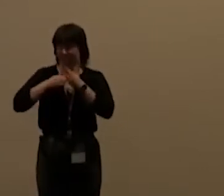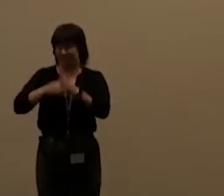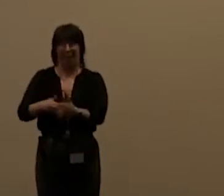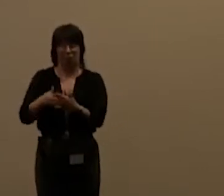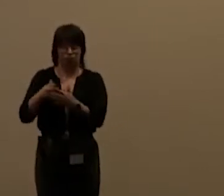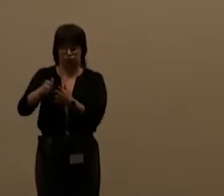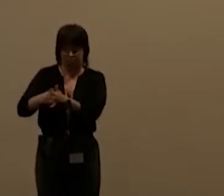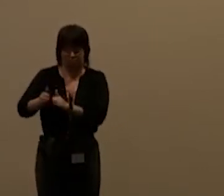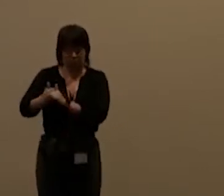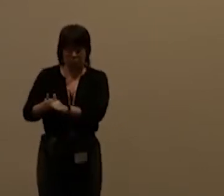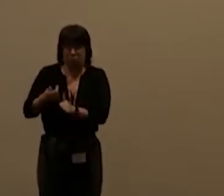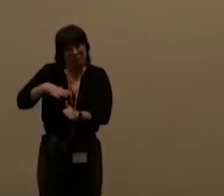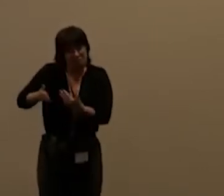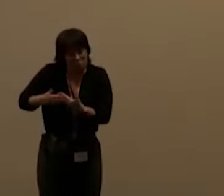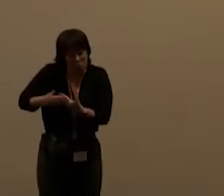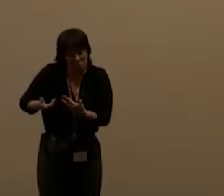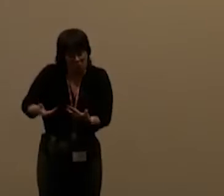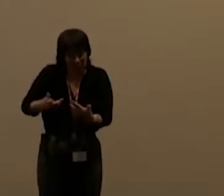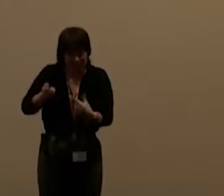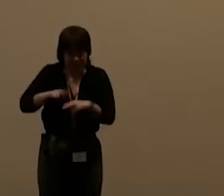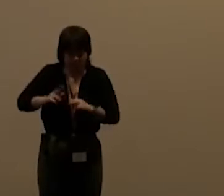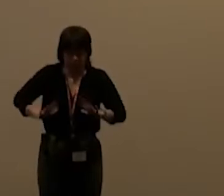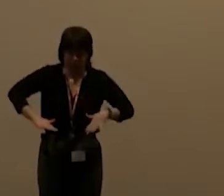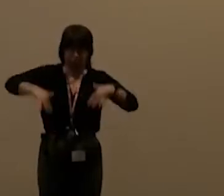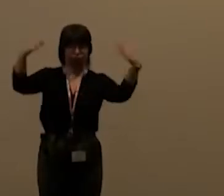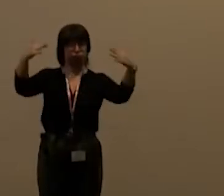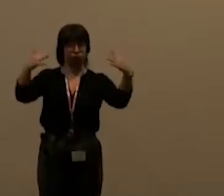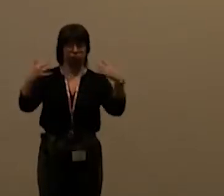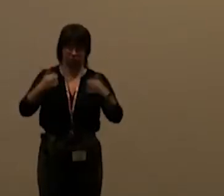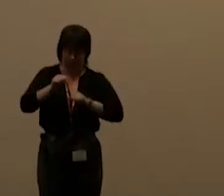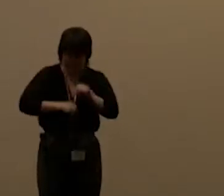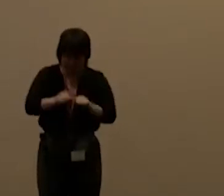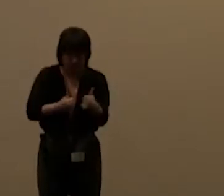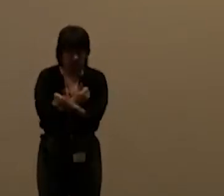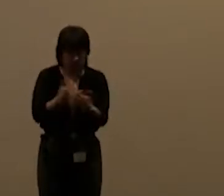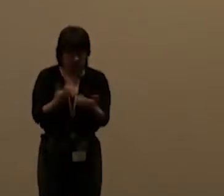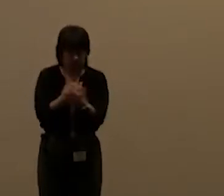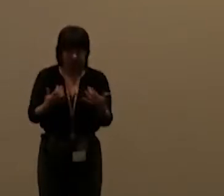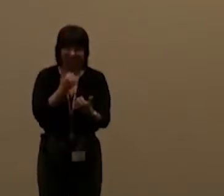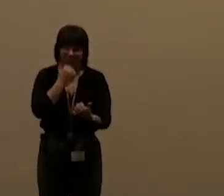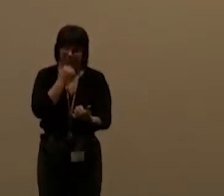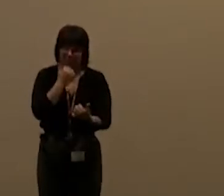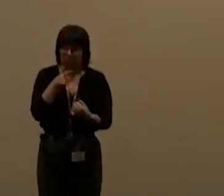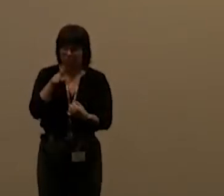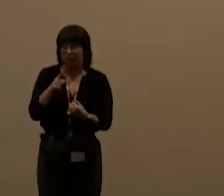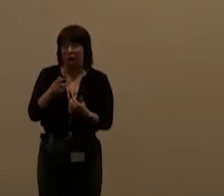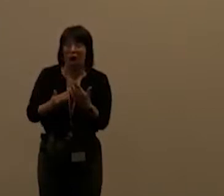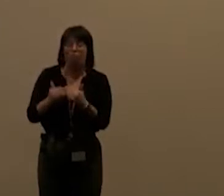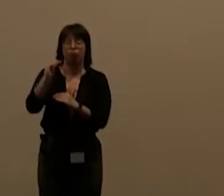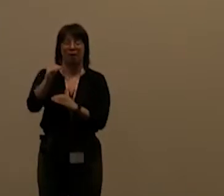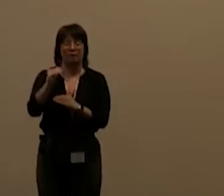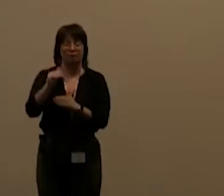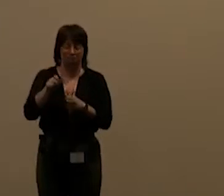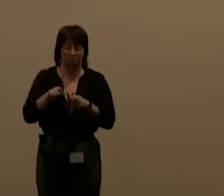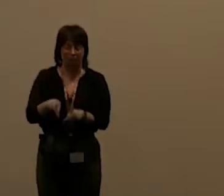So of course, if you need more than that, if you're going to have really high volume process and lots of data, then we have an upgrade path. And